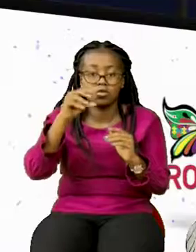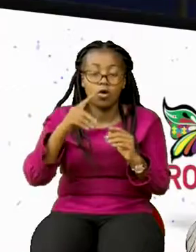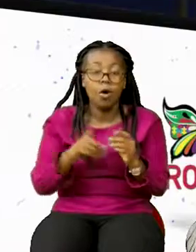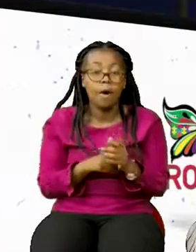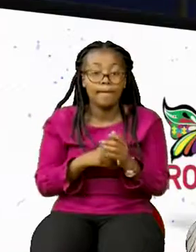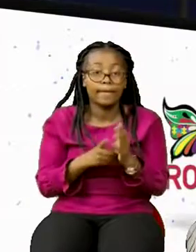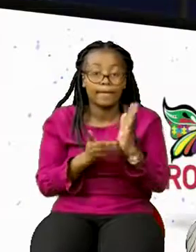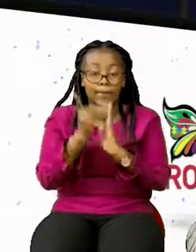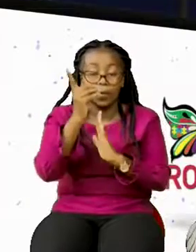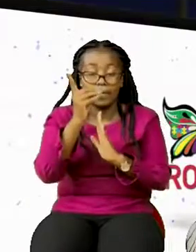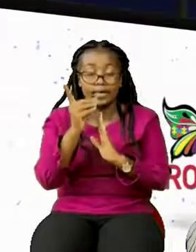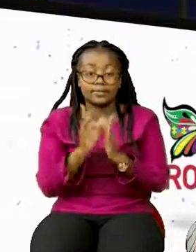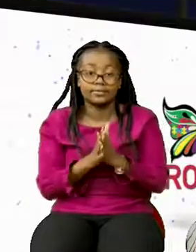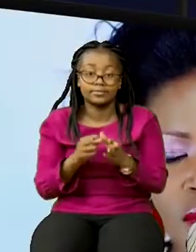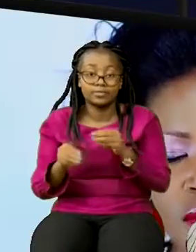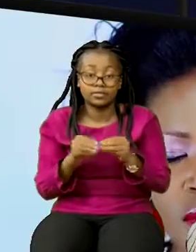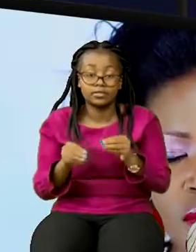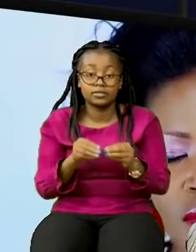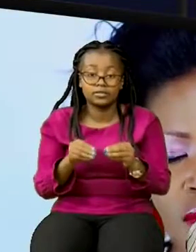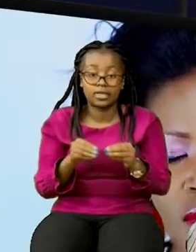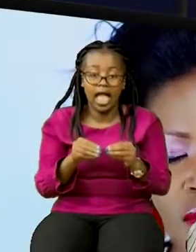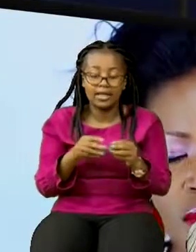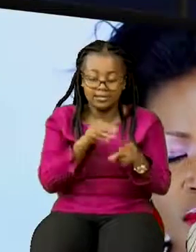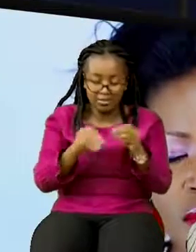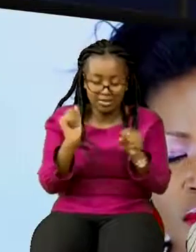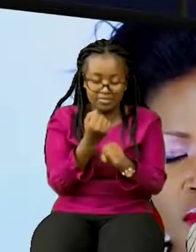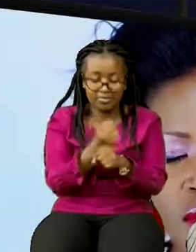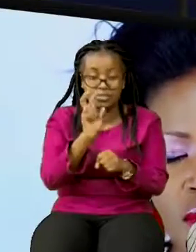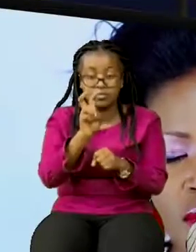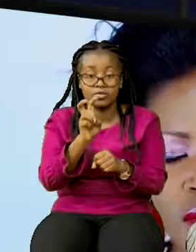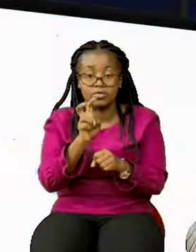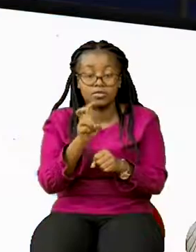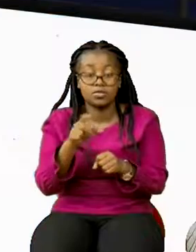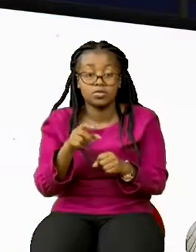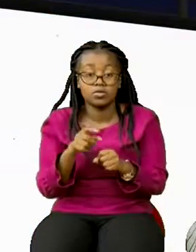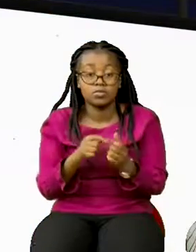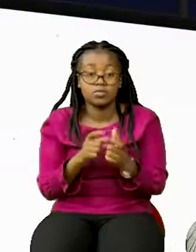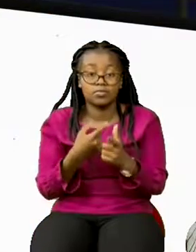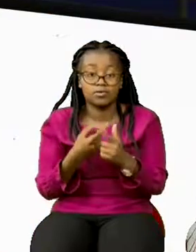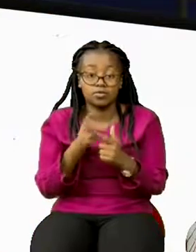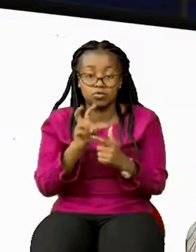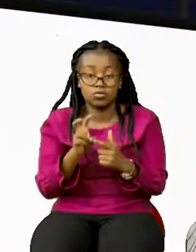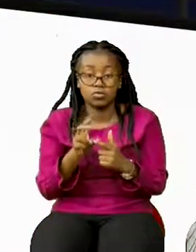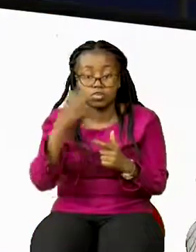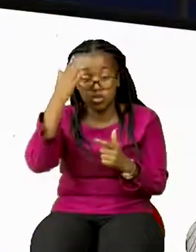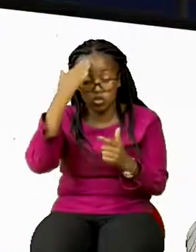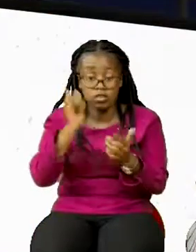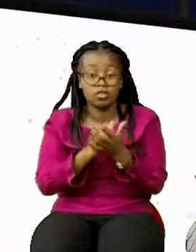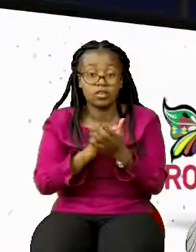neurodevelopmental disorders, also known as invisible disabilities. And your takeaway for today, know